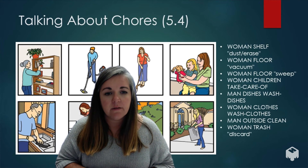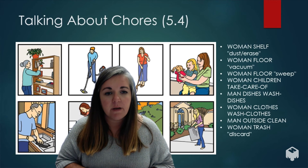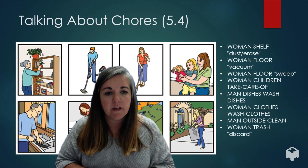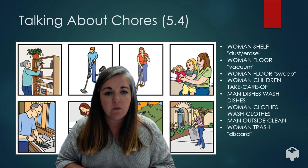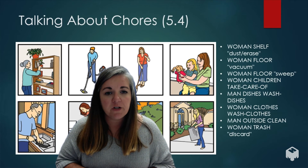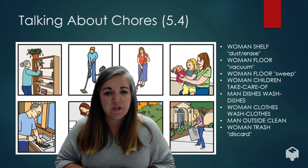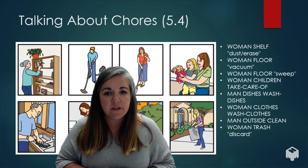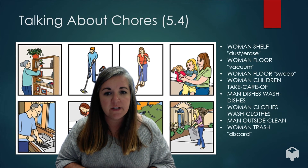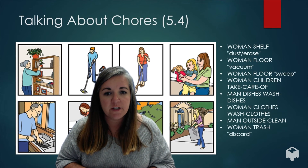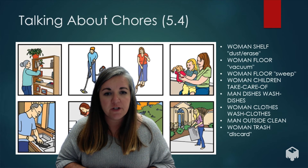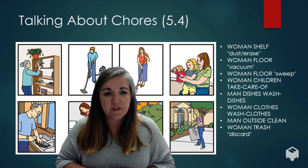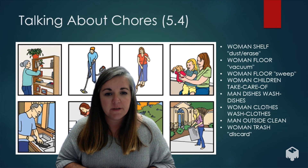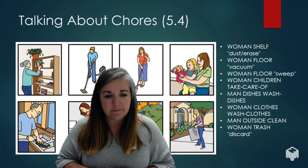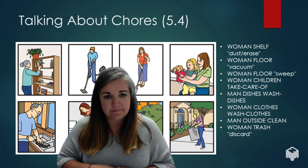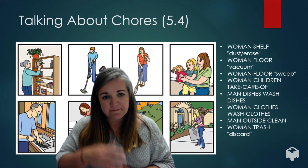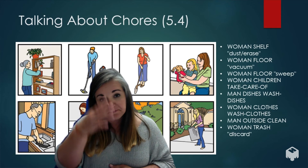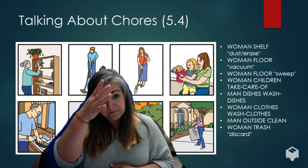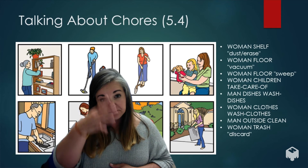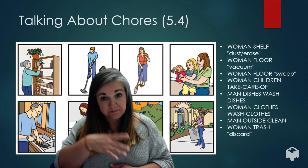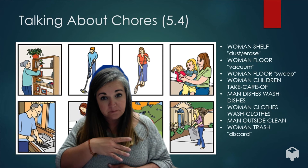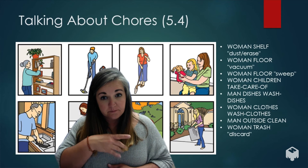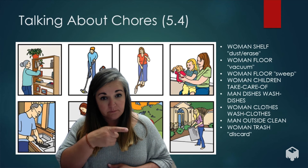Okay, the man washing the dishes.